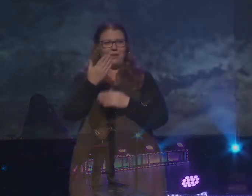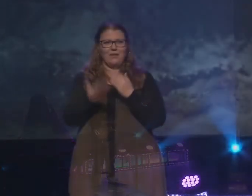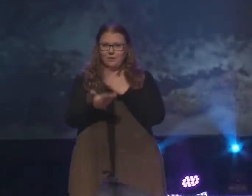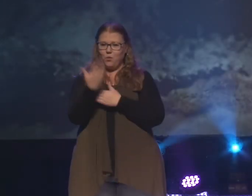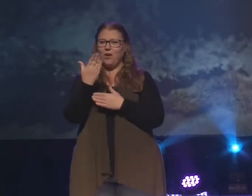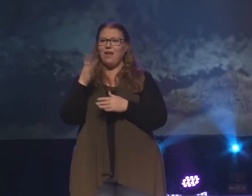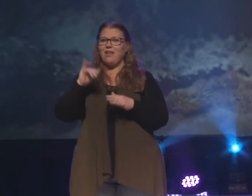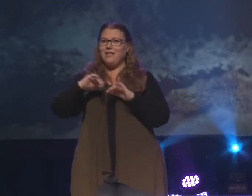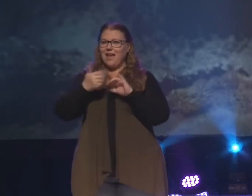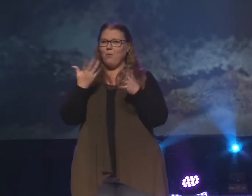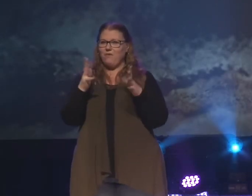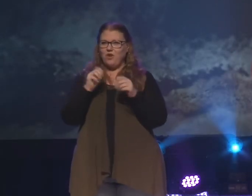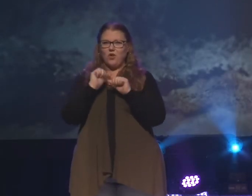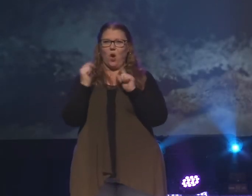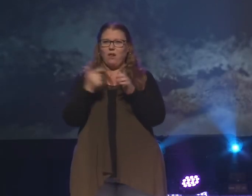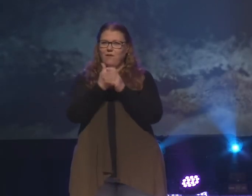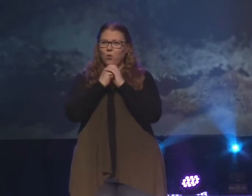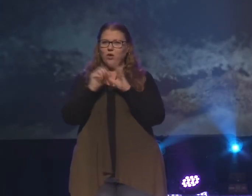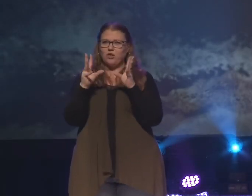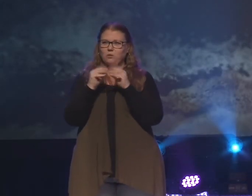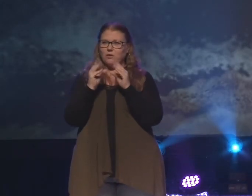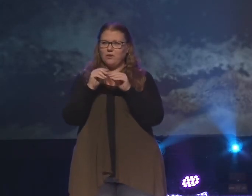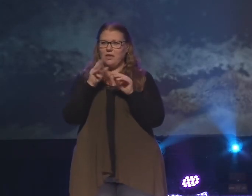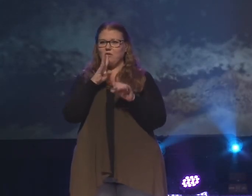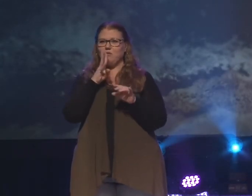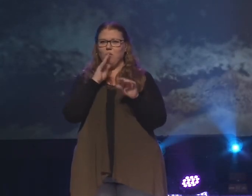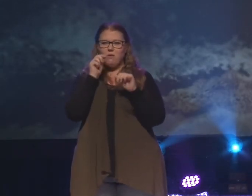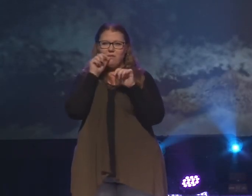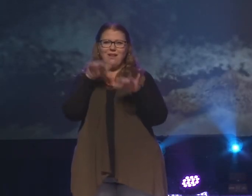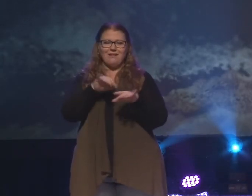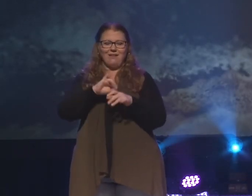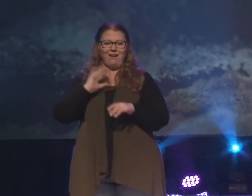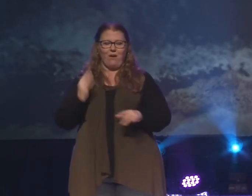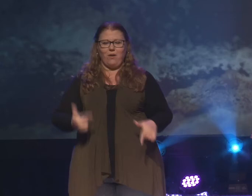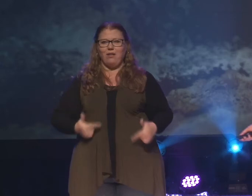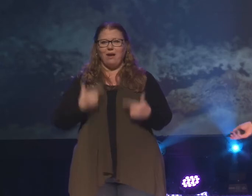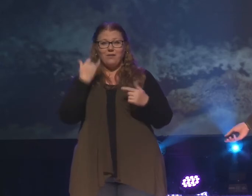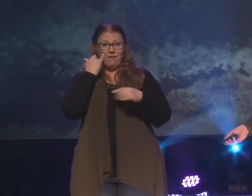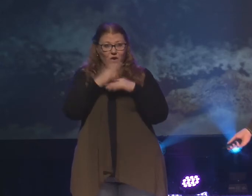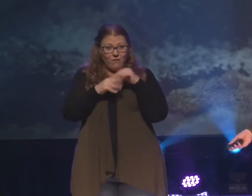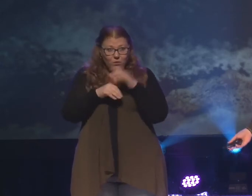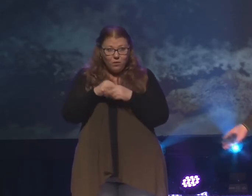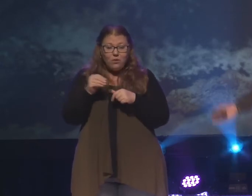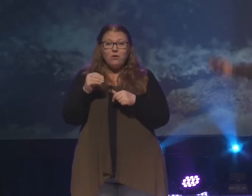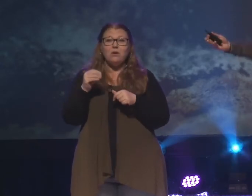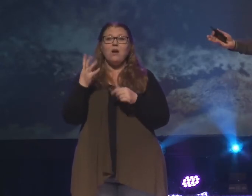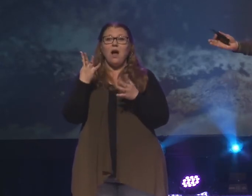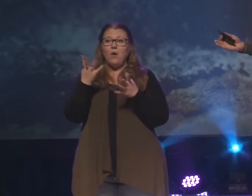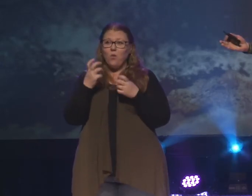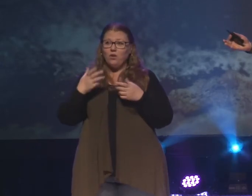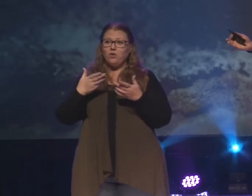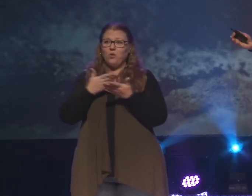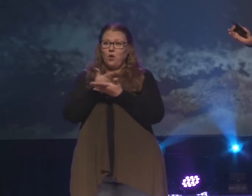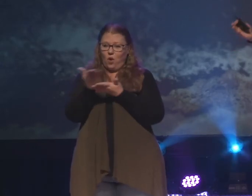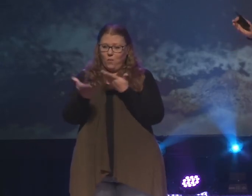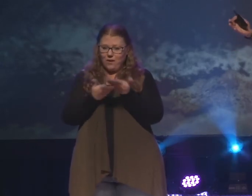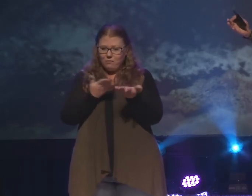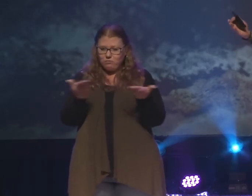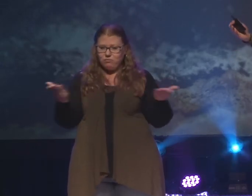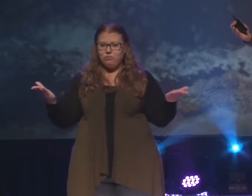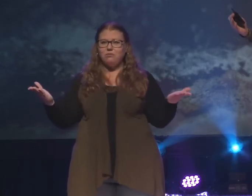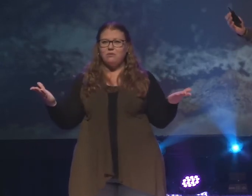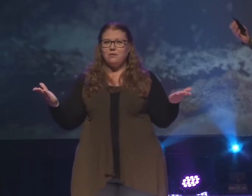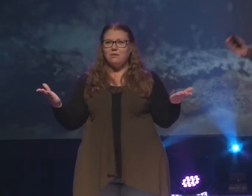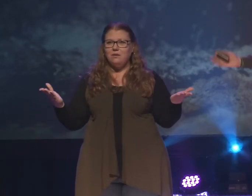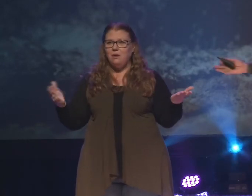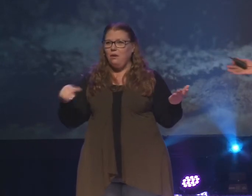our worship services, with just a spoken blessing into our lives. If you're comfortable, I would just encourage you to open up your arms. Open up your arms like